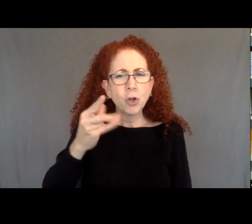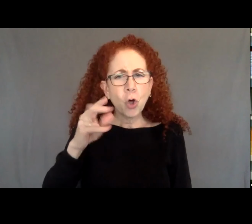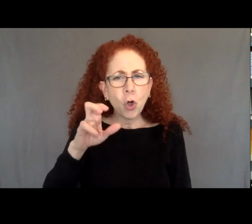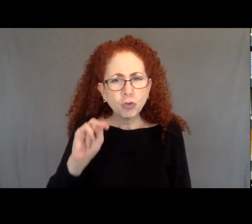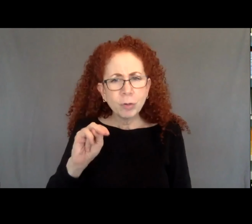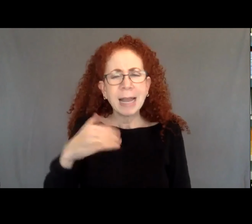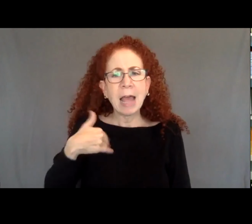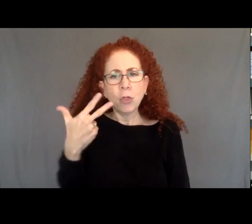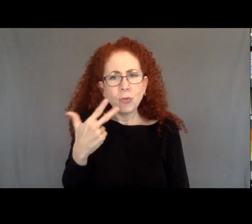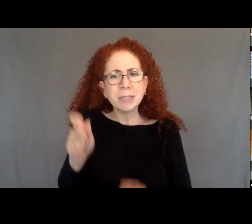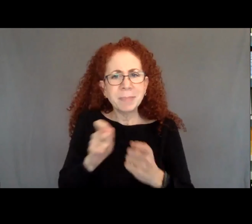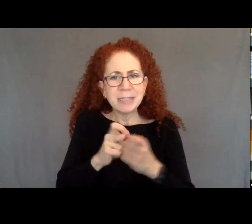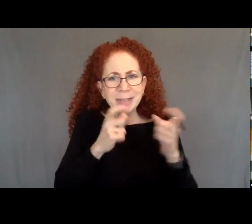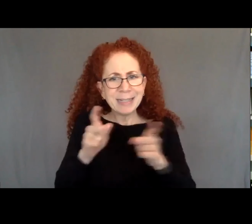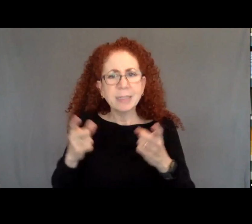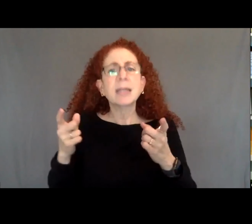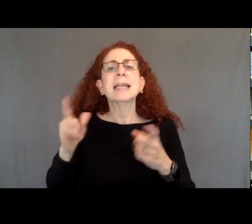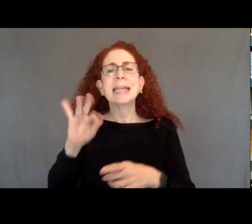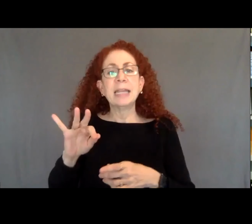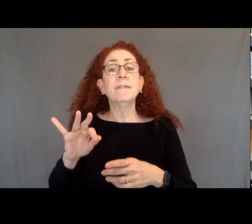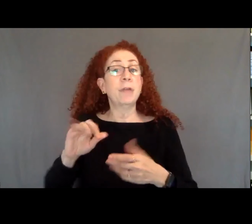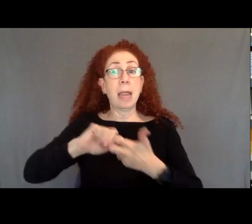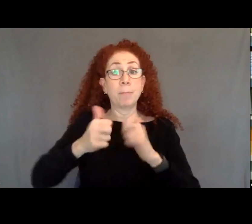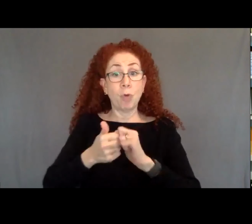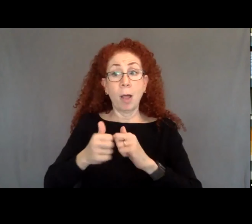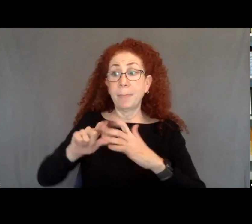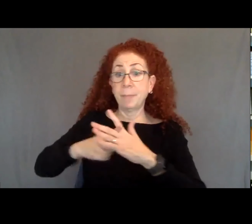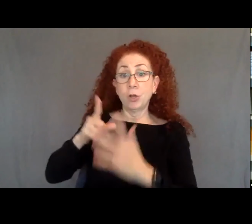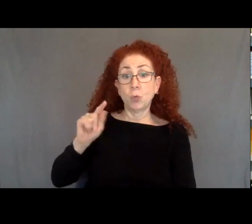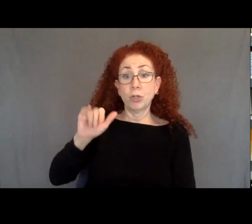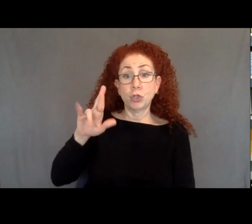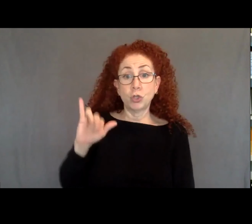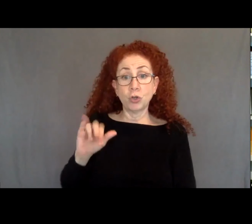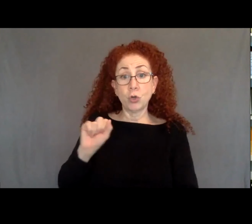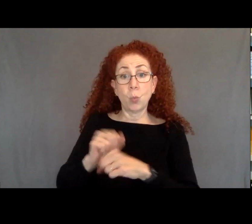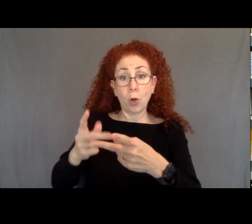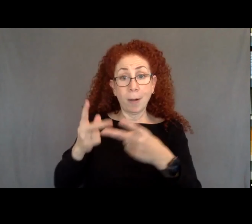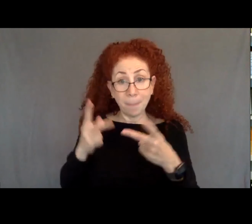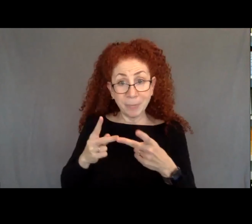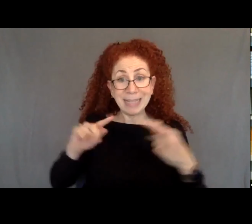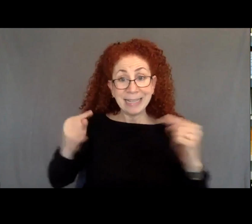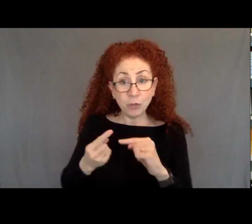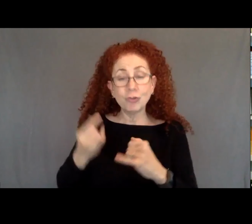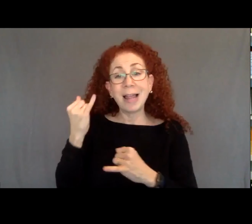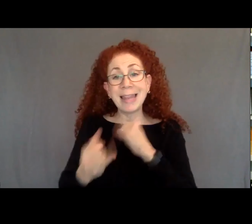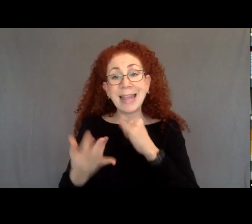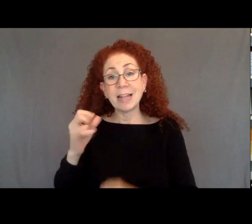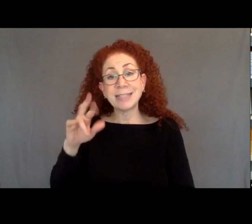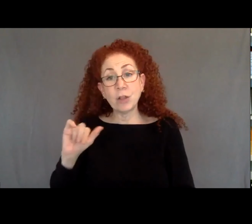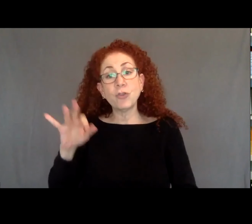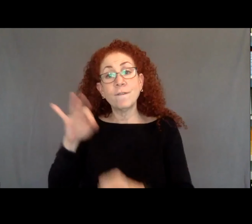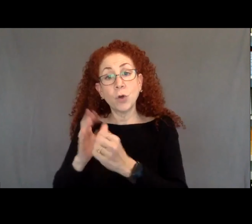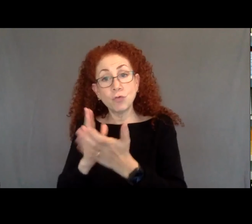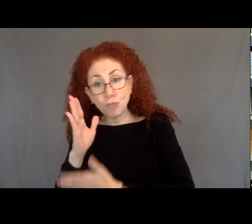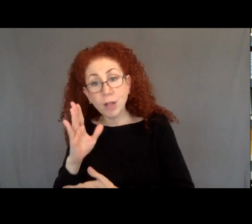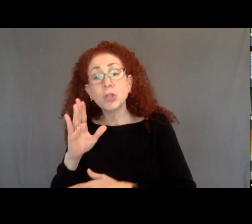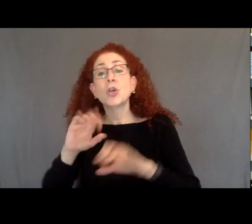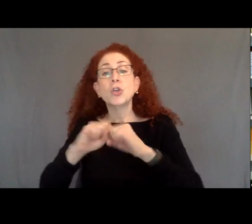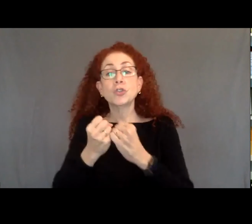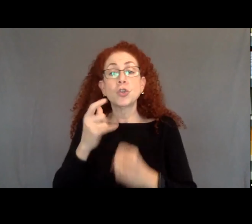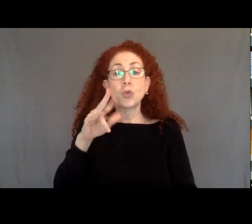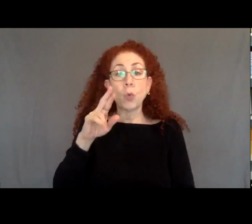what happens when a controversy or problem, from early 20th century workplace injuries to late 19th century voting rights to social welfare benefits during the